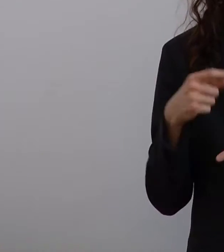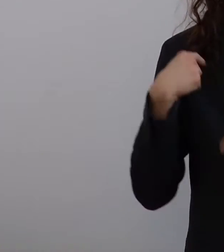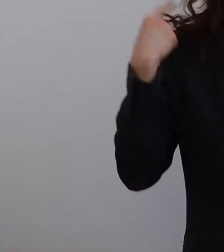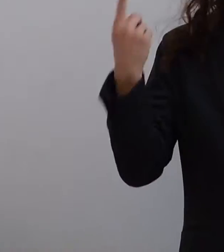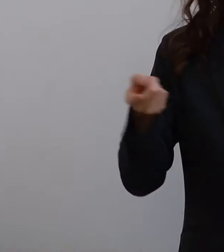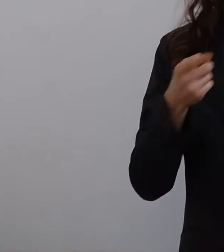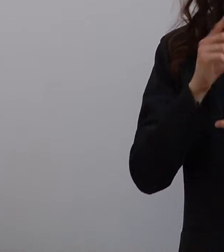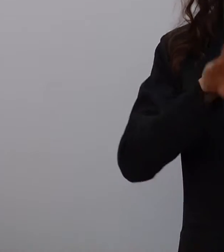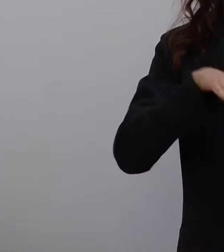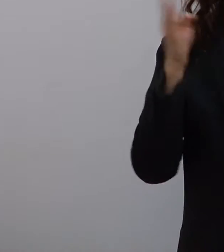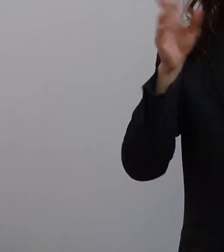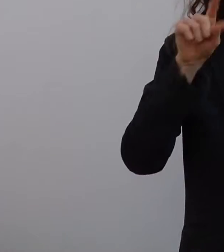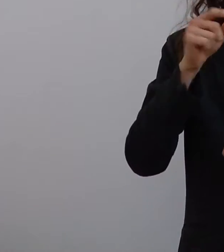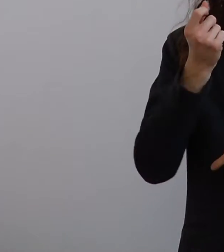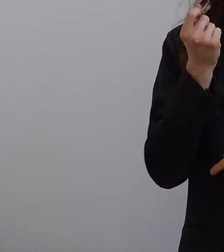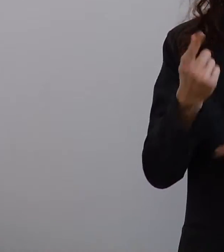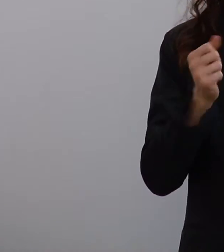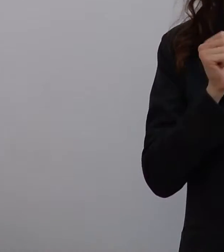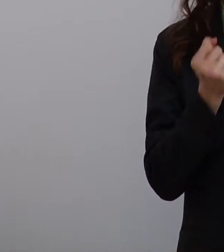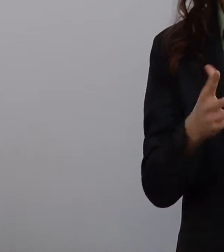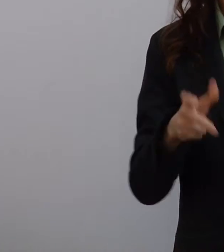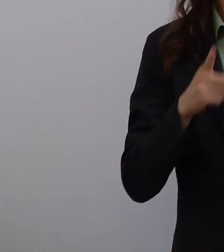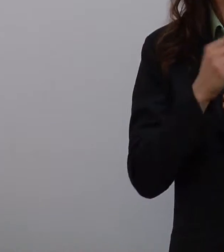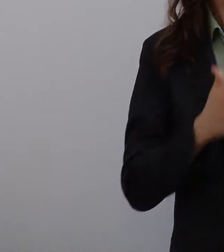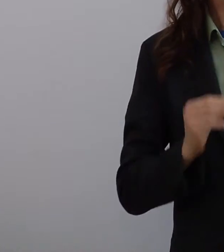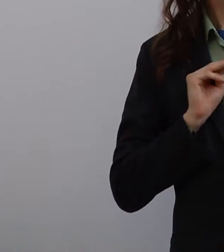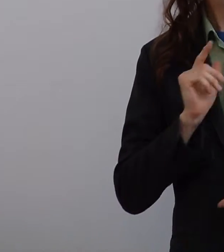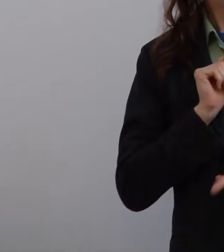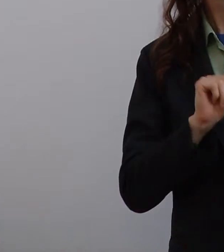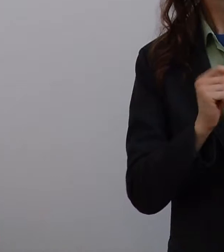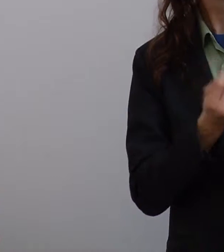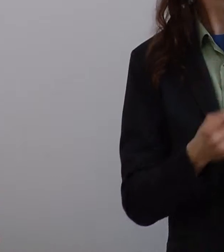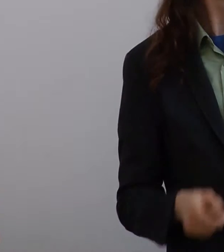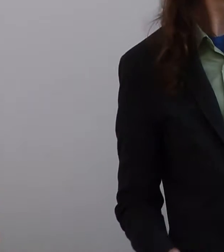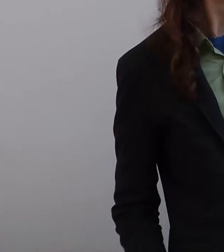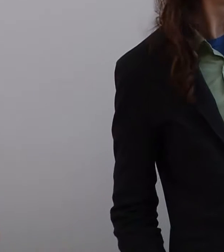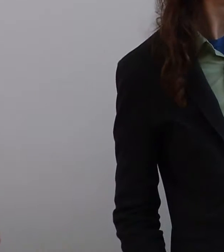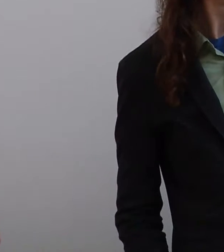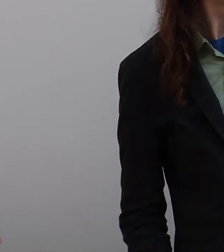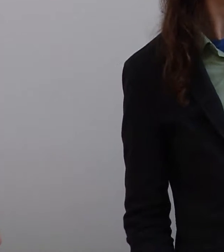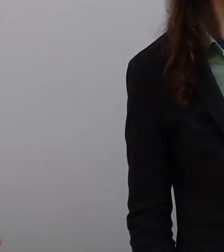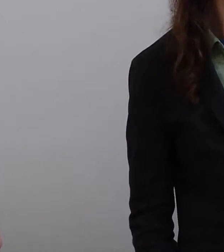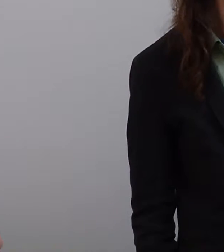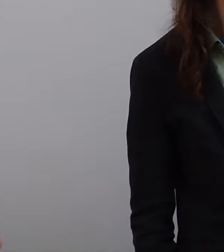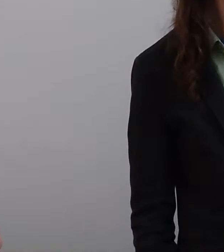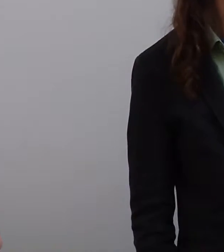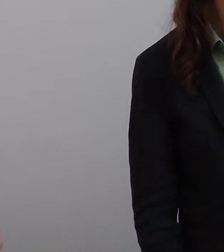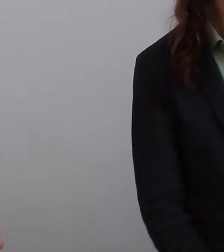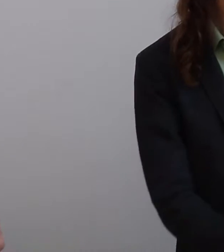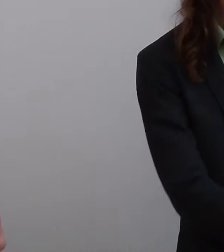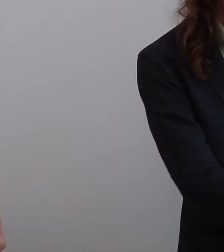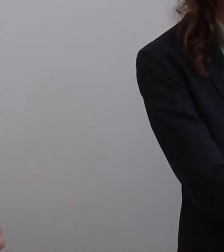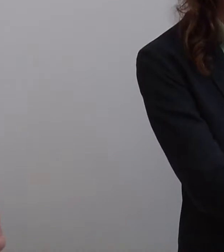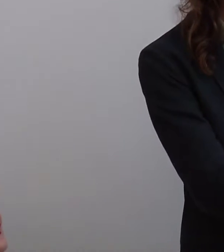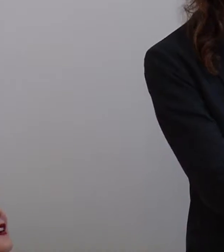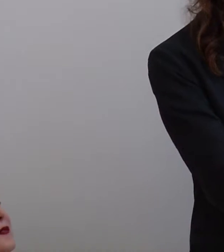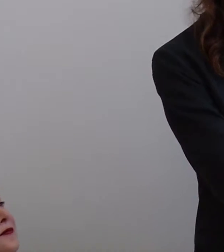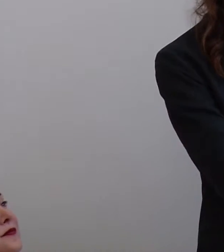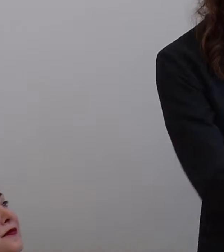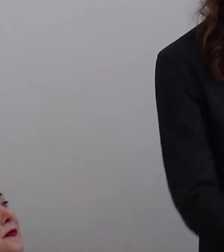with the Penn students, we've had a mixture of both graduate and undergraduate students. Since 2011, we've had a number of people be part of our